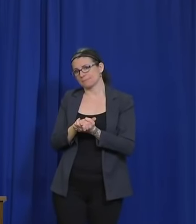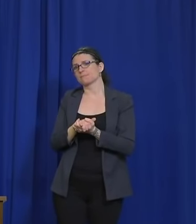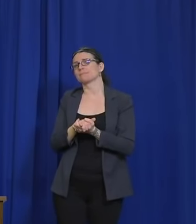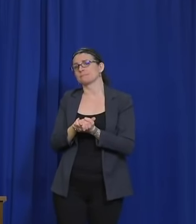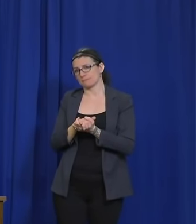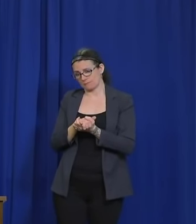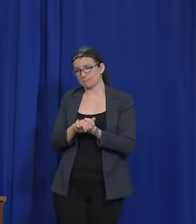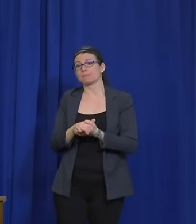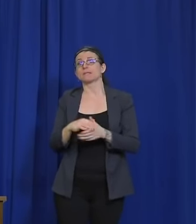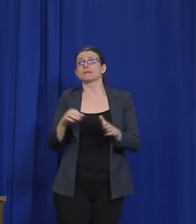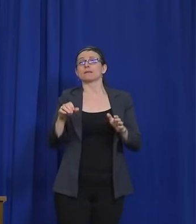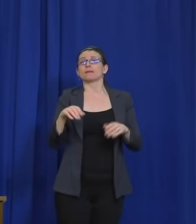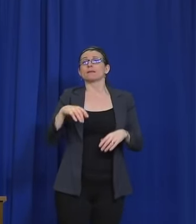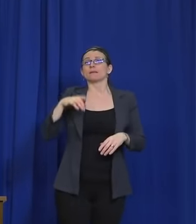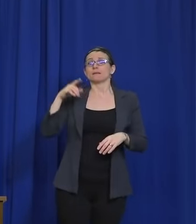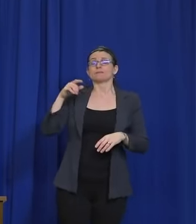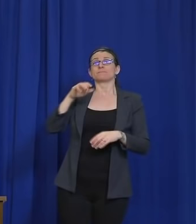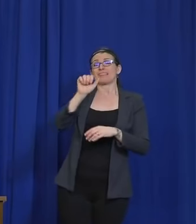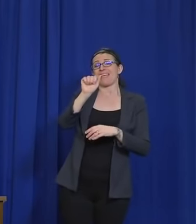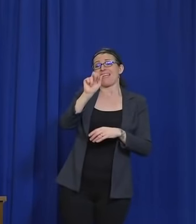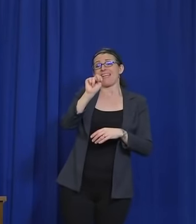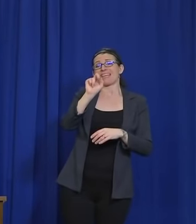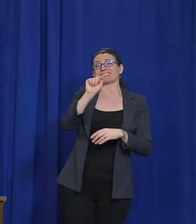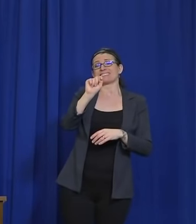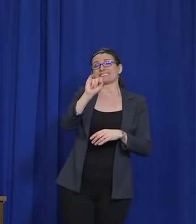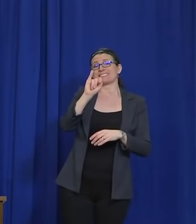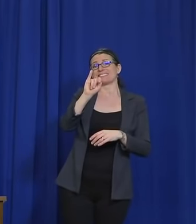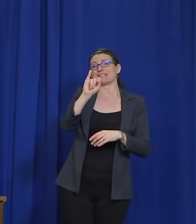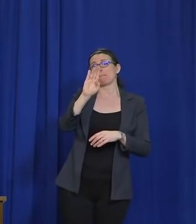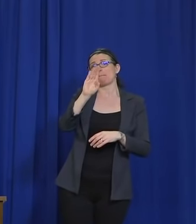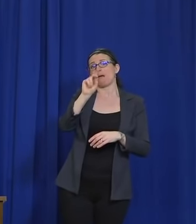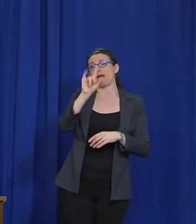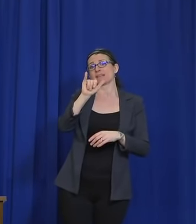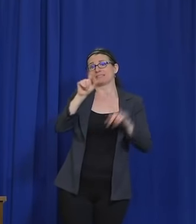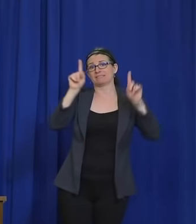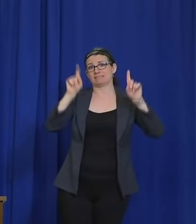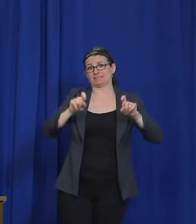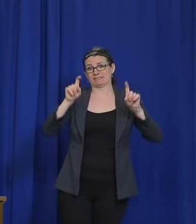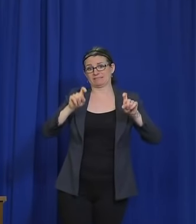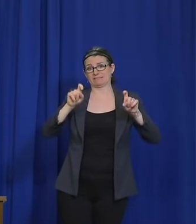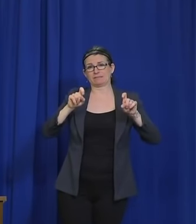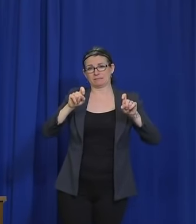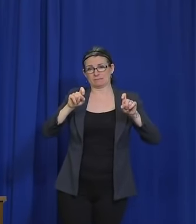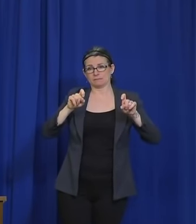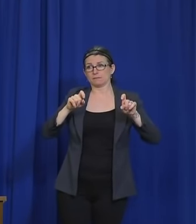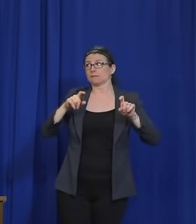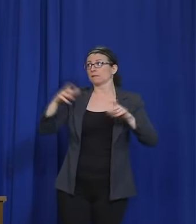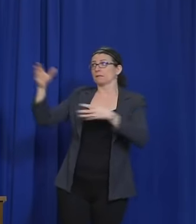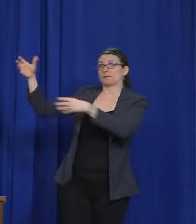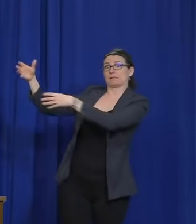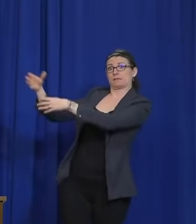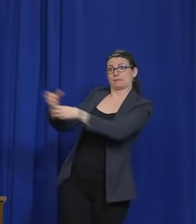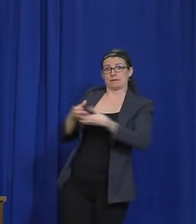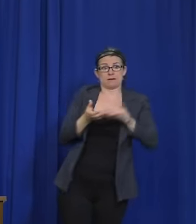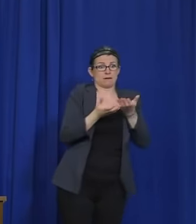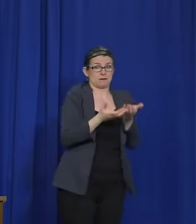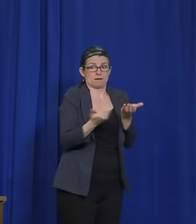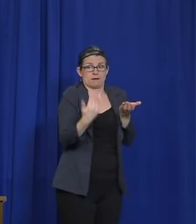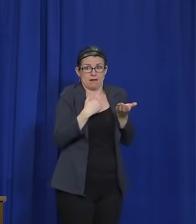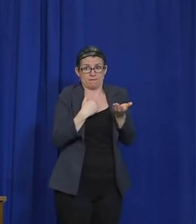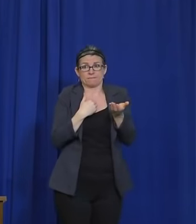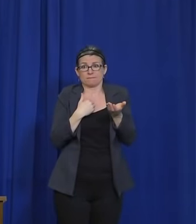And Governor Mills, active cases dropped today to 423 from 450 on Friday. With 26% of all cases